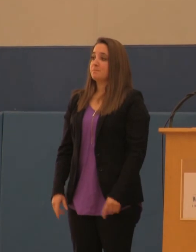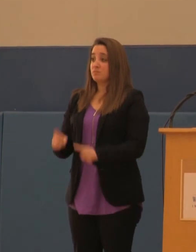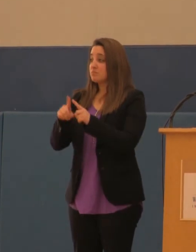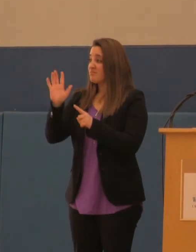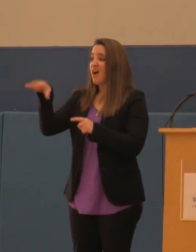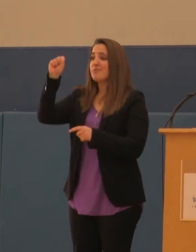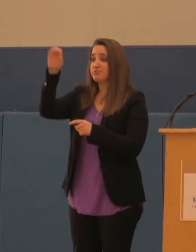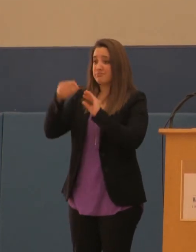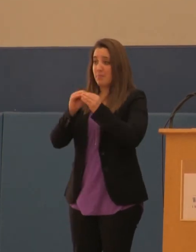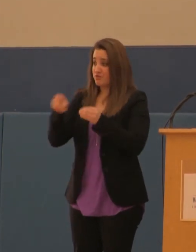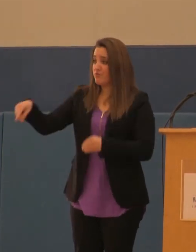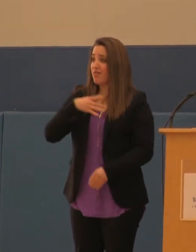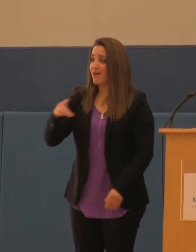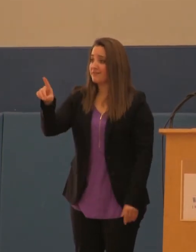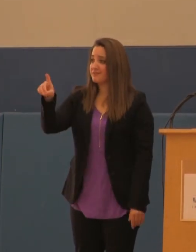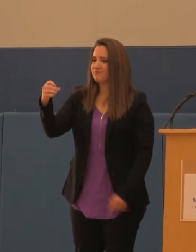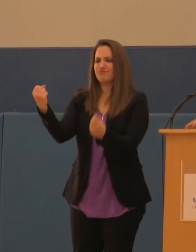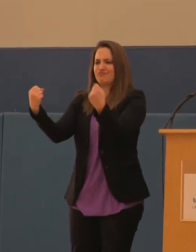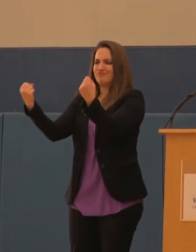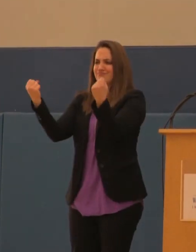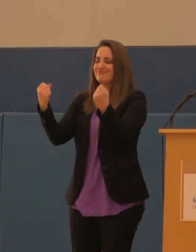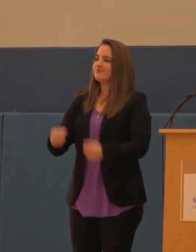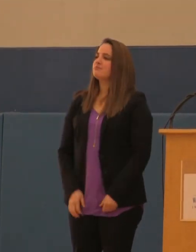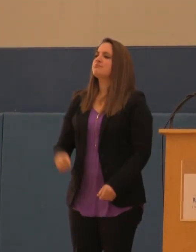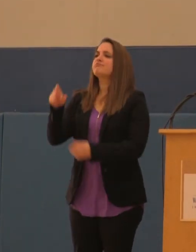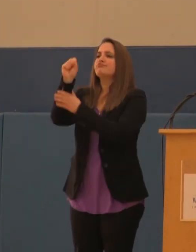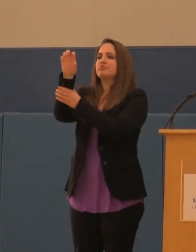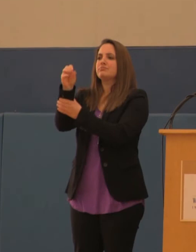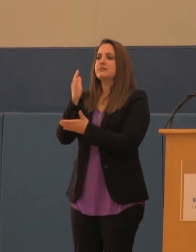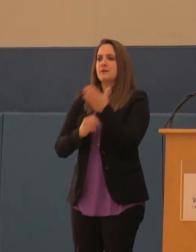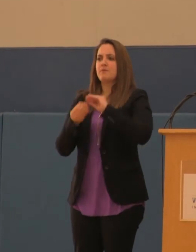You like numbers? You like numbers? Here's some numbers to think about.